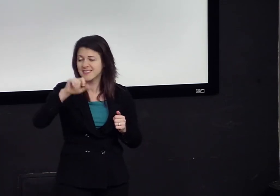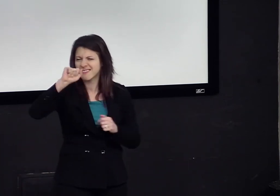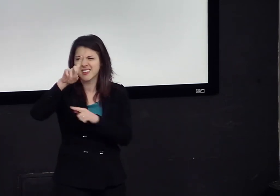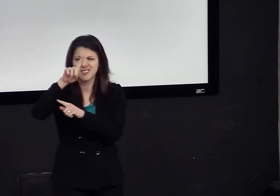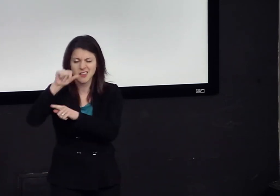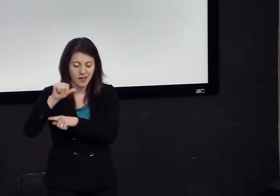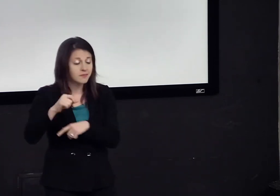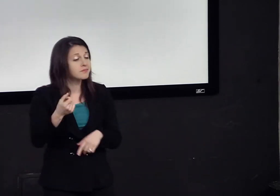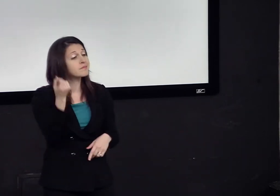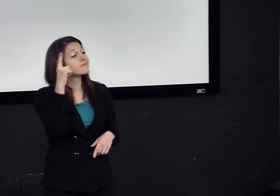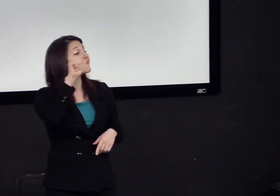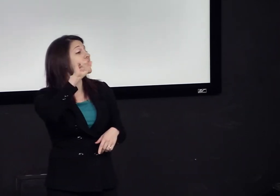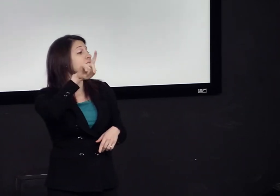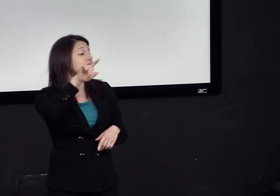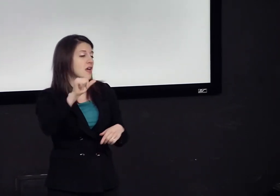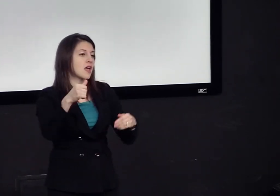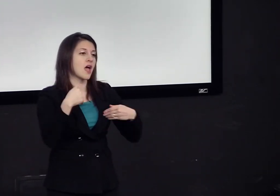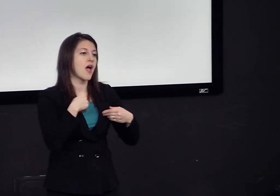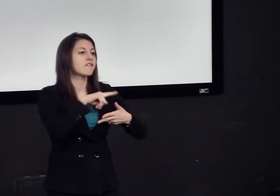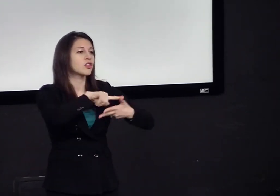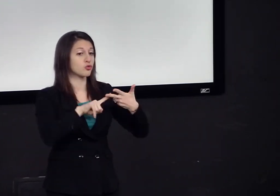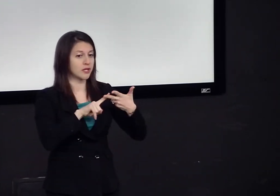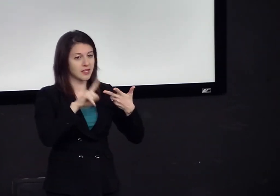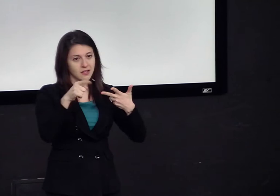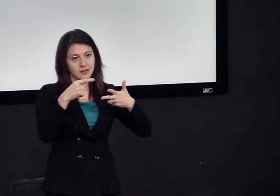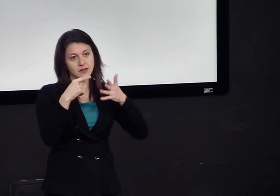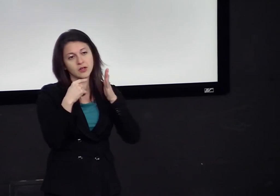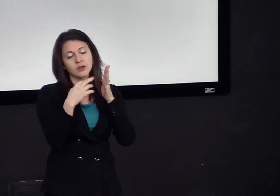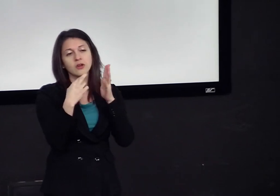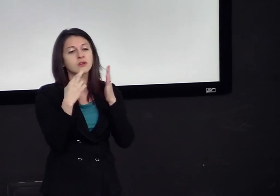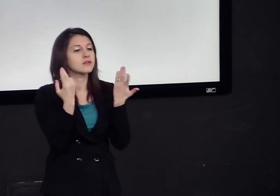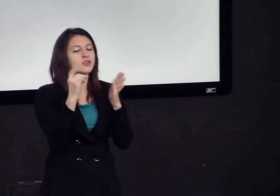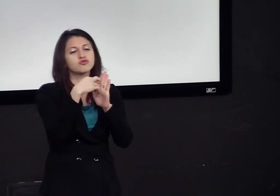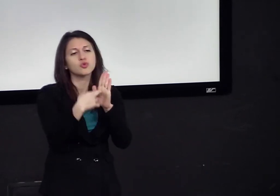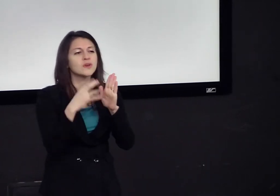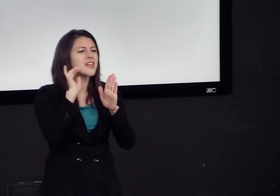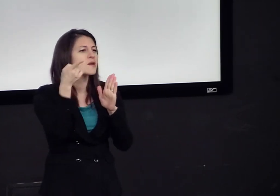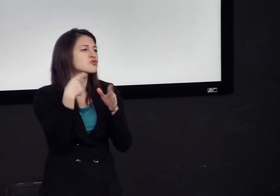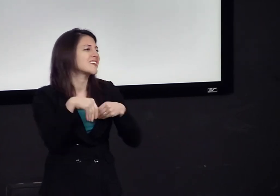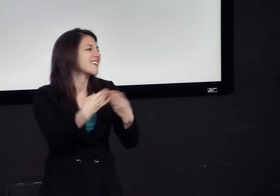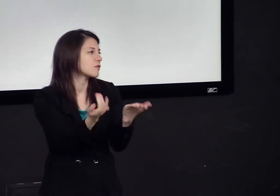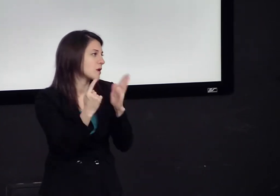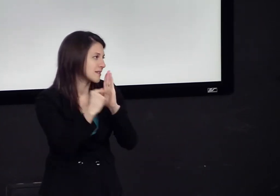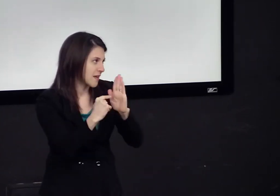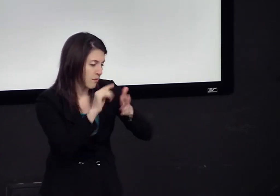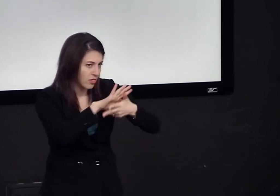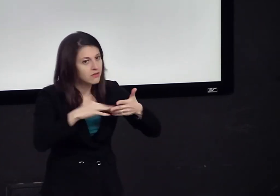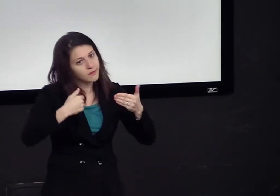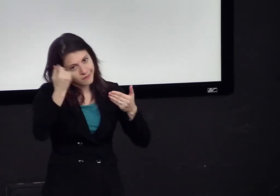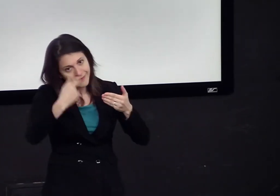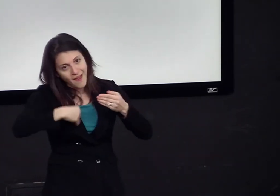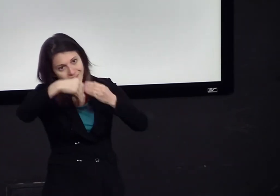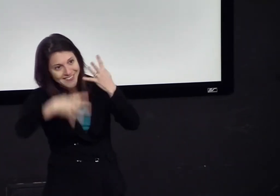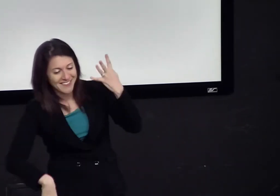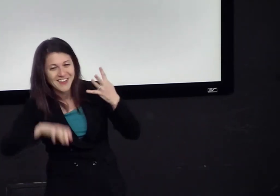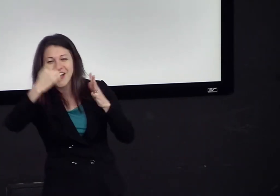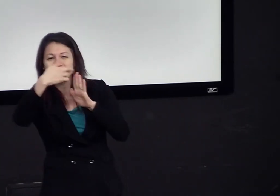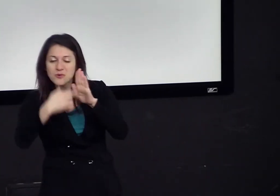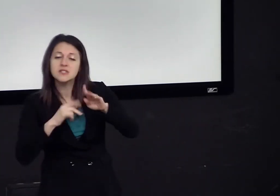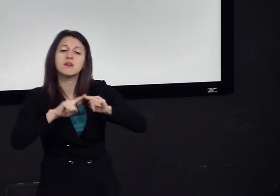Disabilities Act, or the ADA, has three different mandates or rules that I'd like to just use as an example.